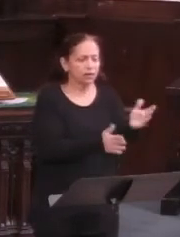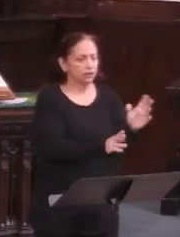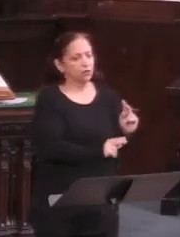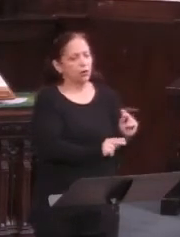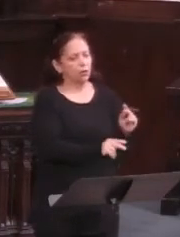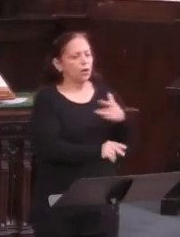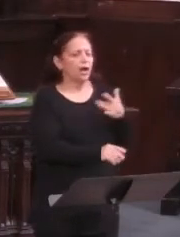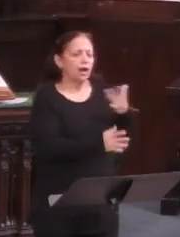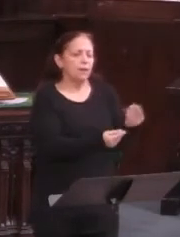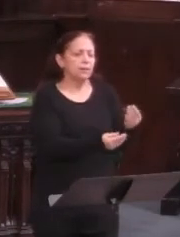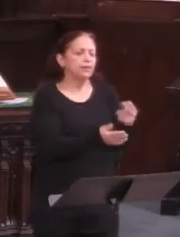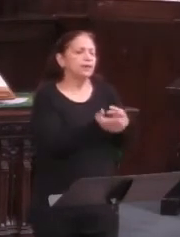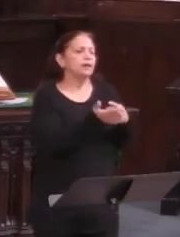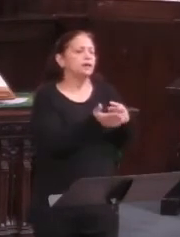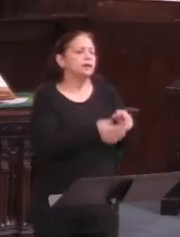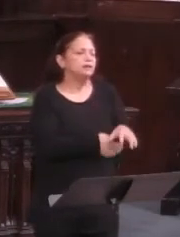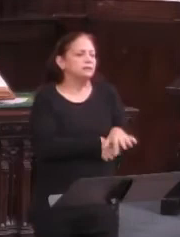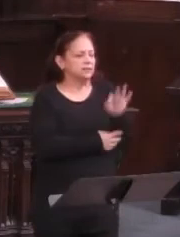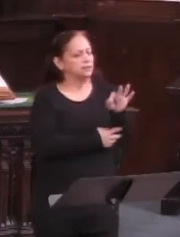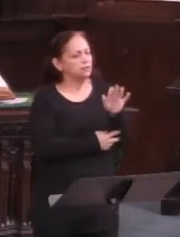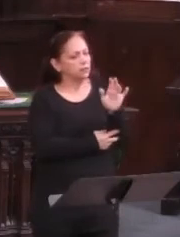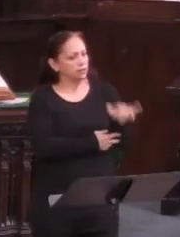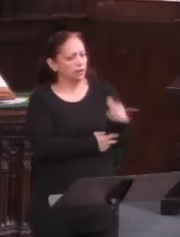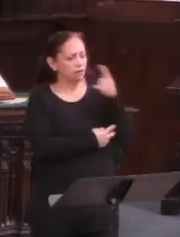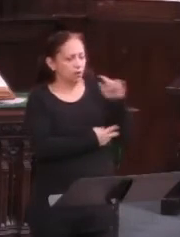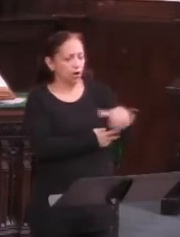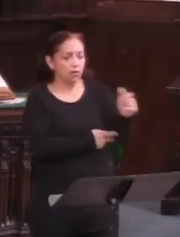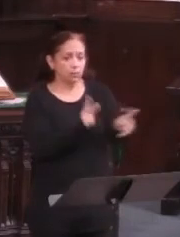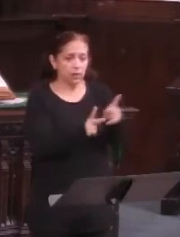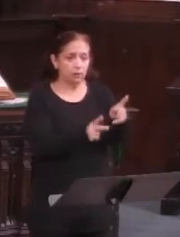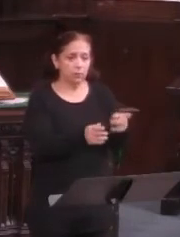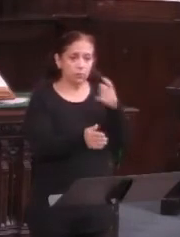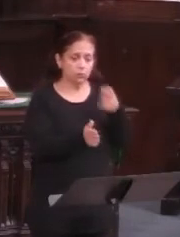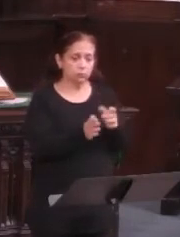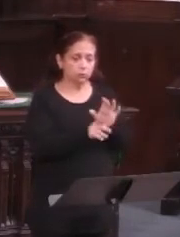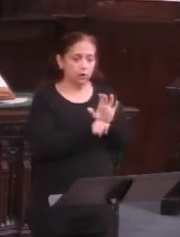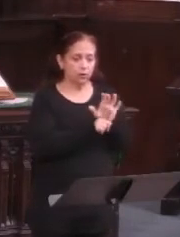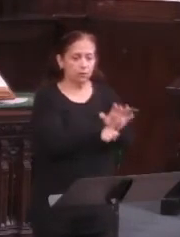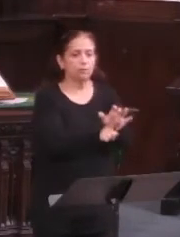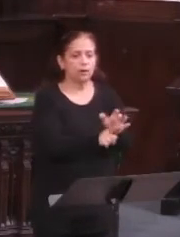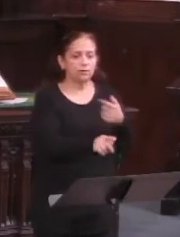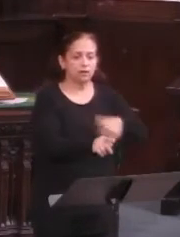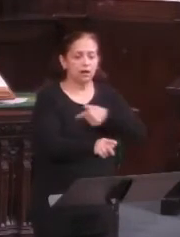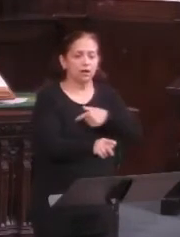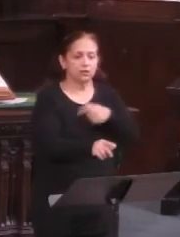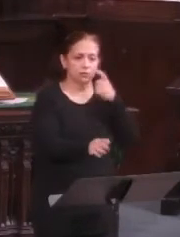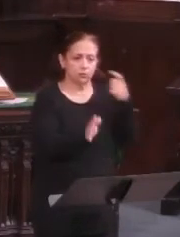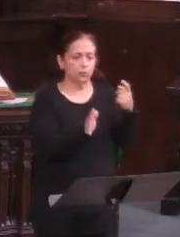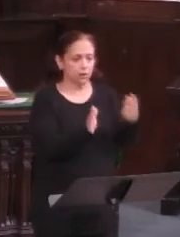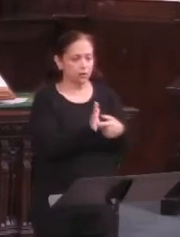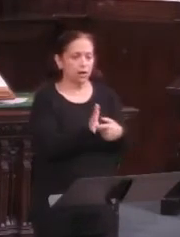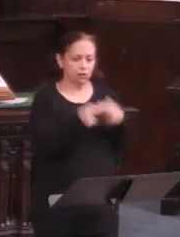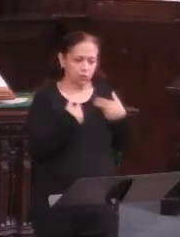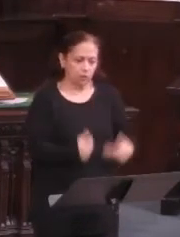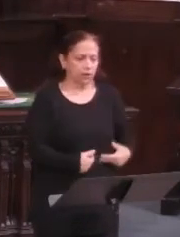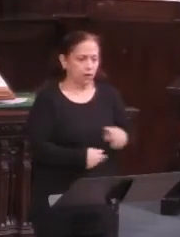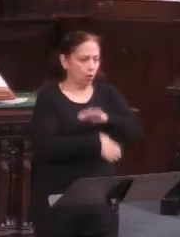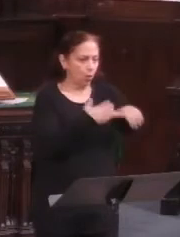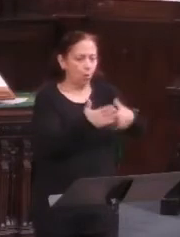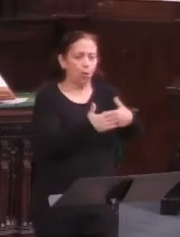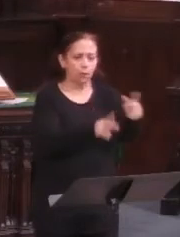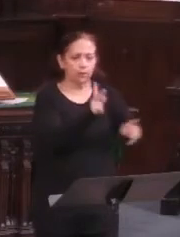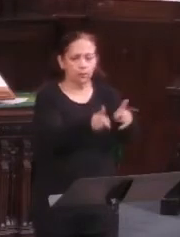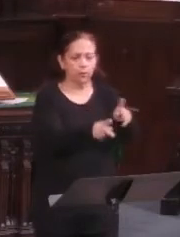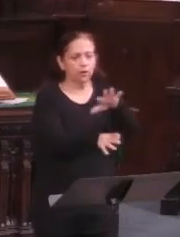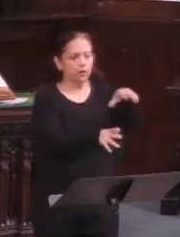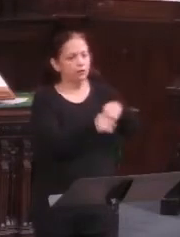Discovering empathy for others, though, does compel us to acknowledge the humanity in all people. It